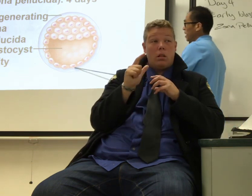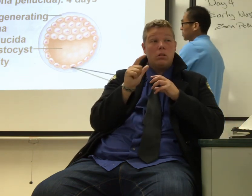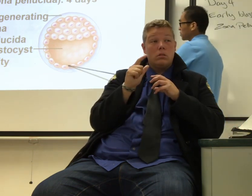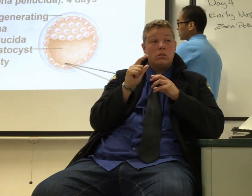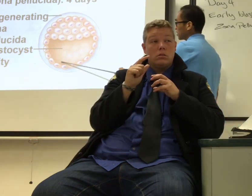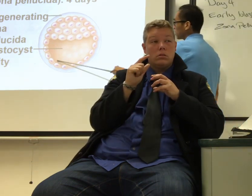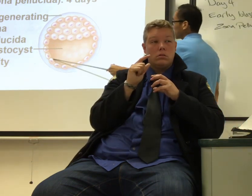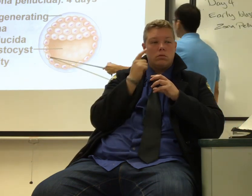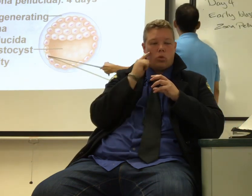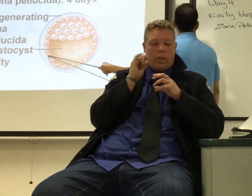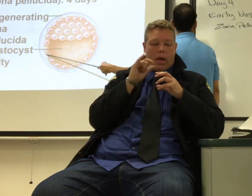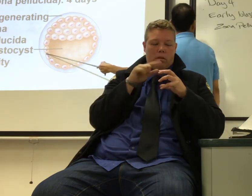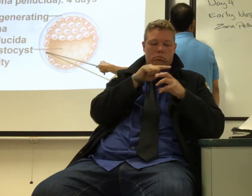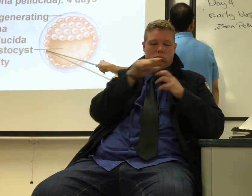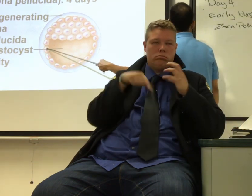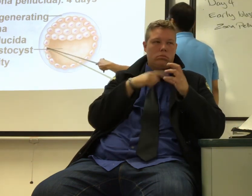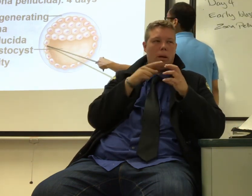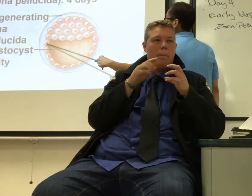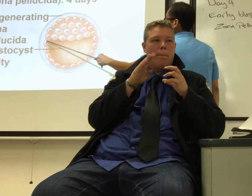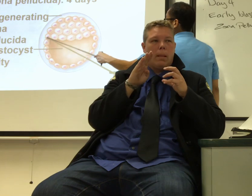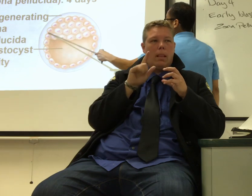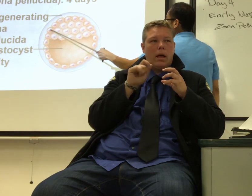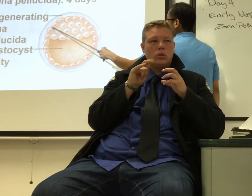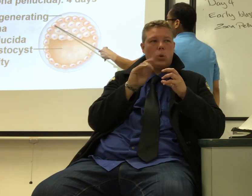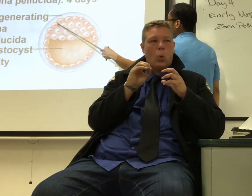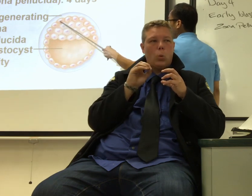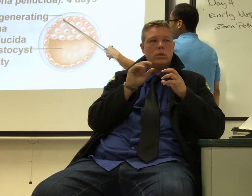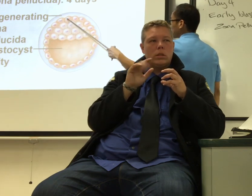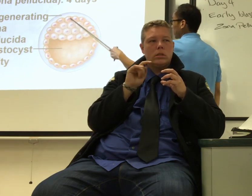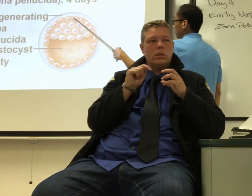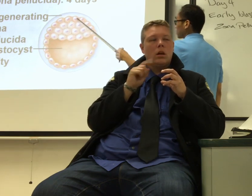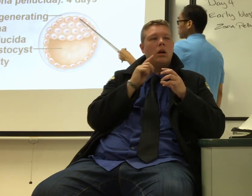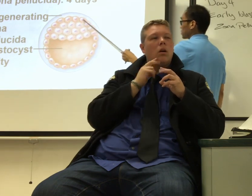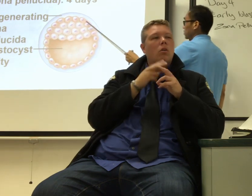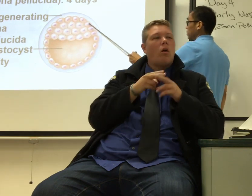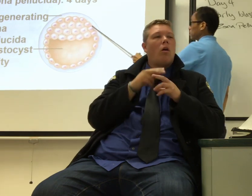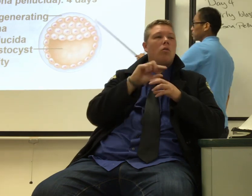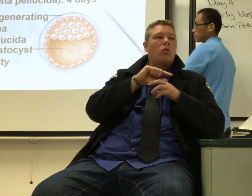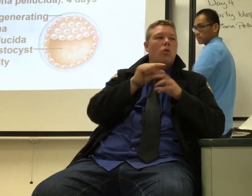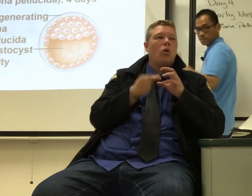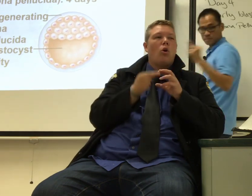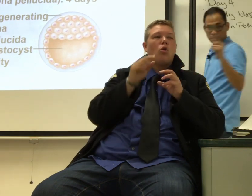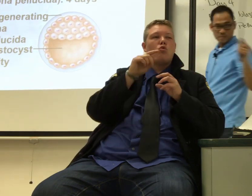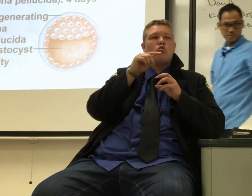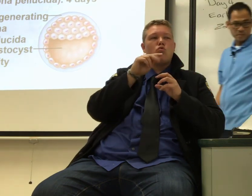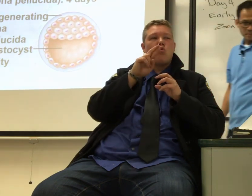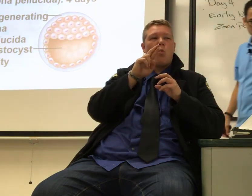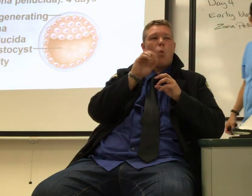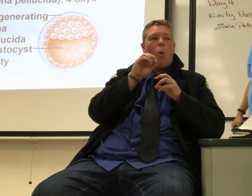of the blastocyst are called trophoblast cells.